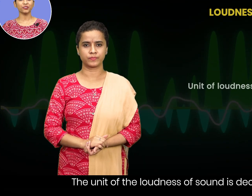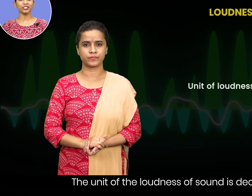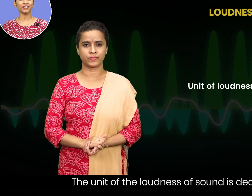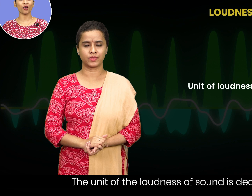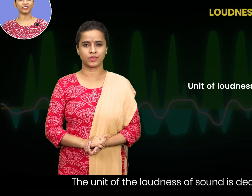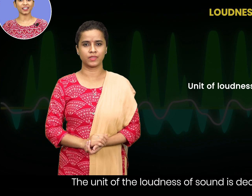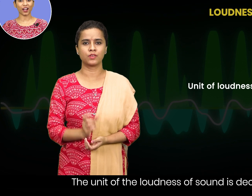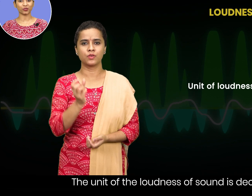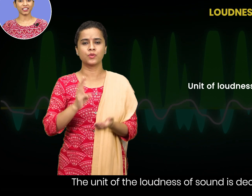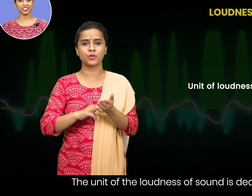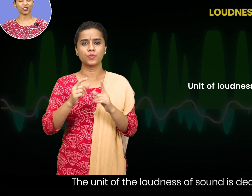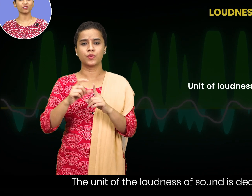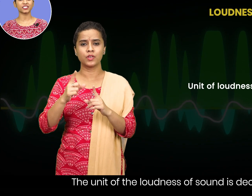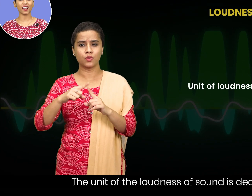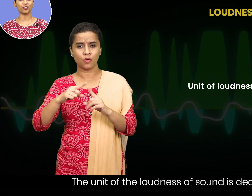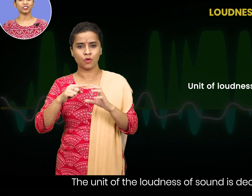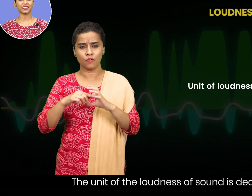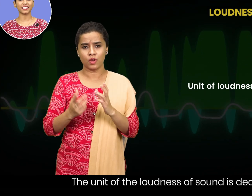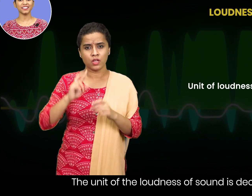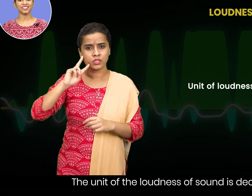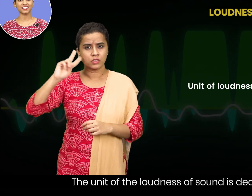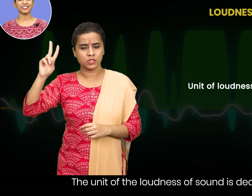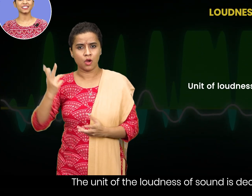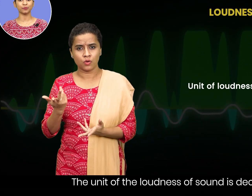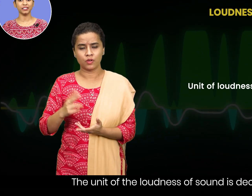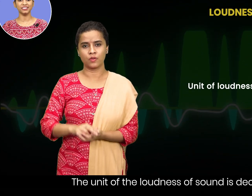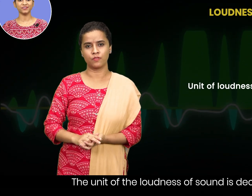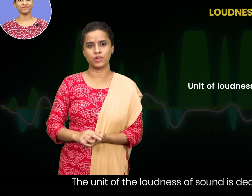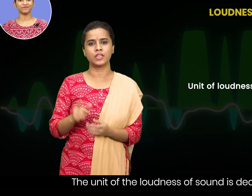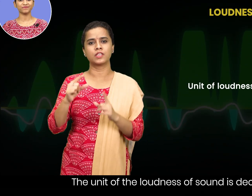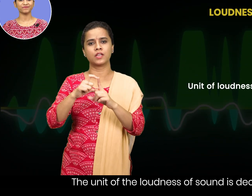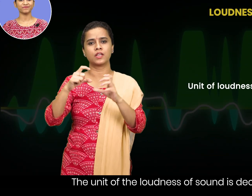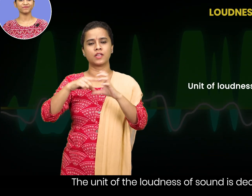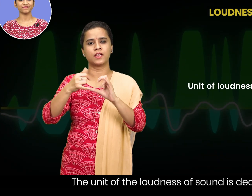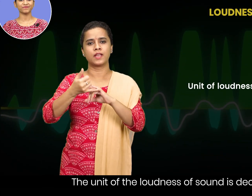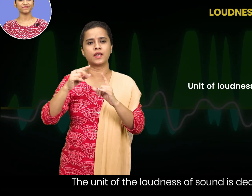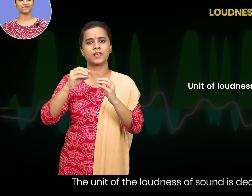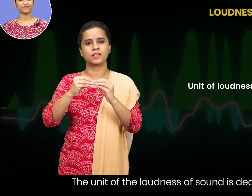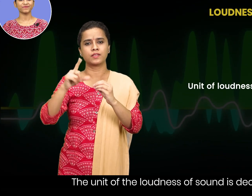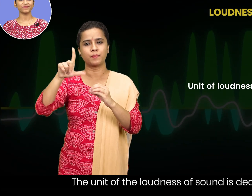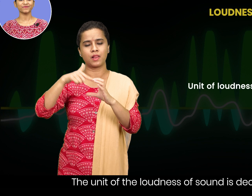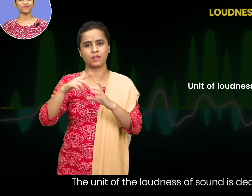The unit of the loudness of sound is decibel.